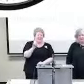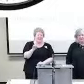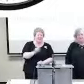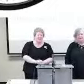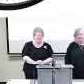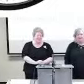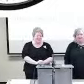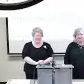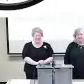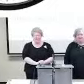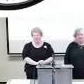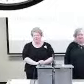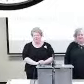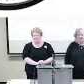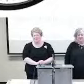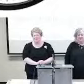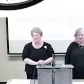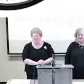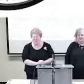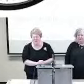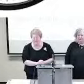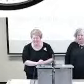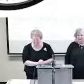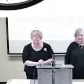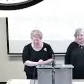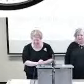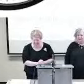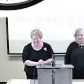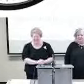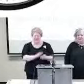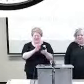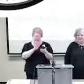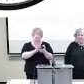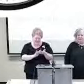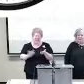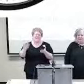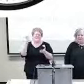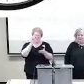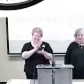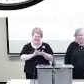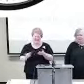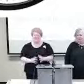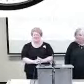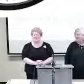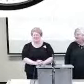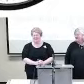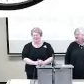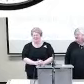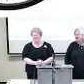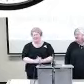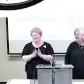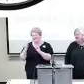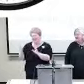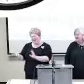first slide we showed you with ways to waste time we don't have time for that constant scrolling